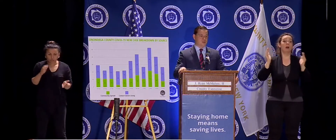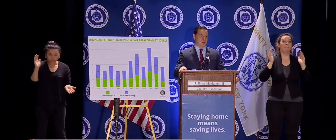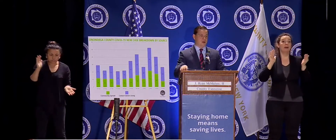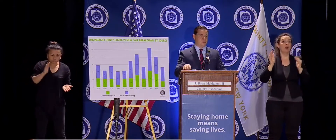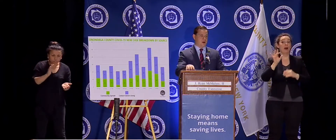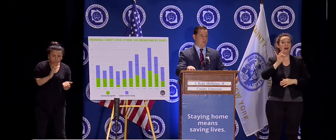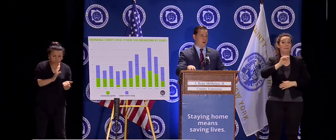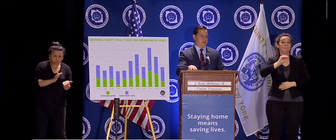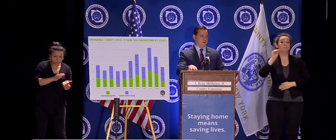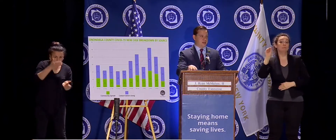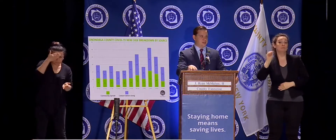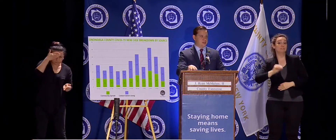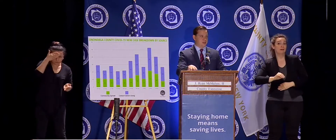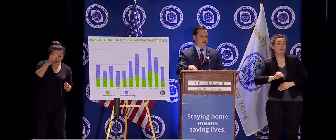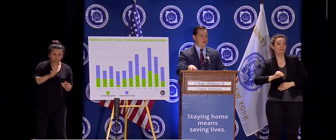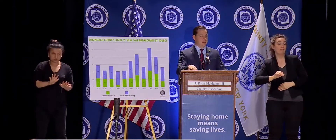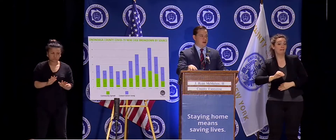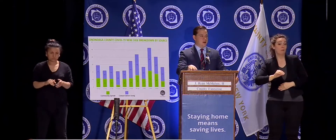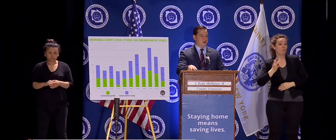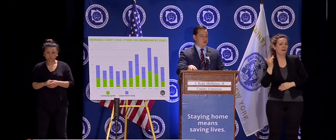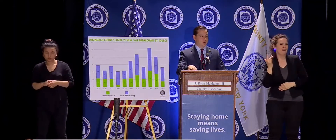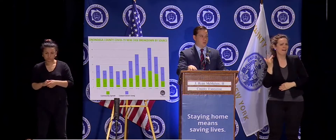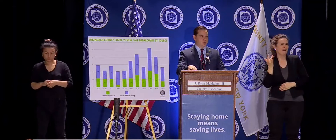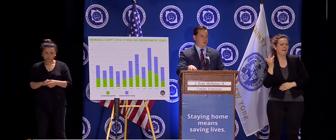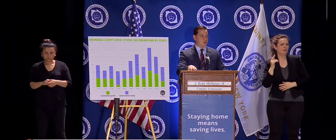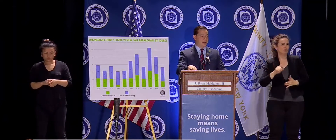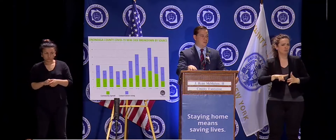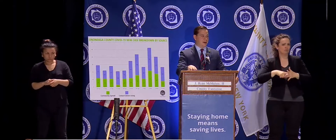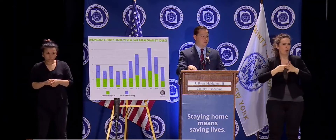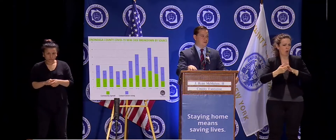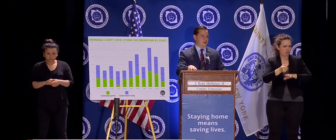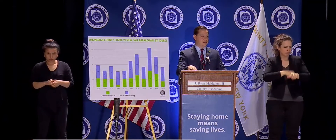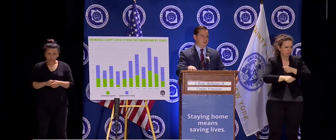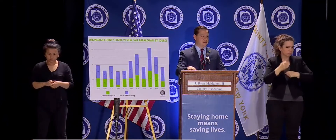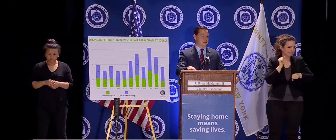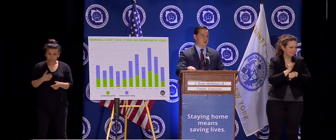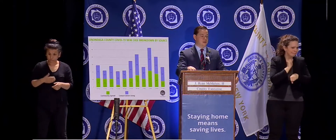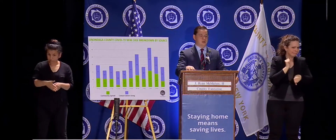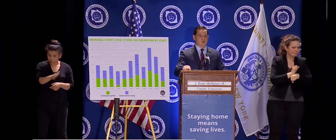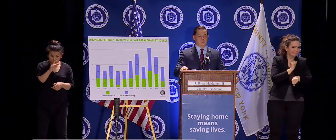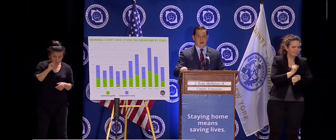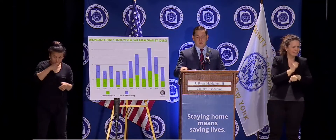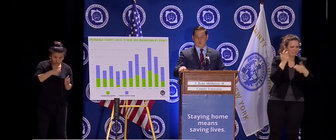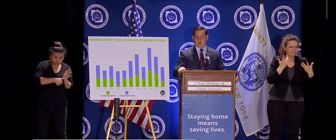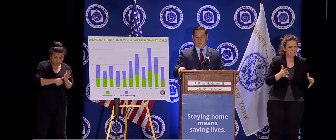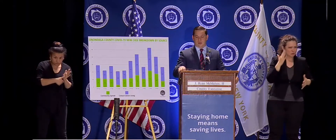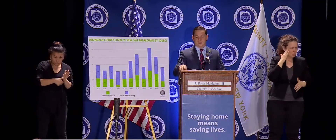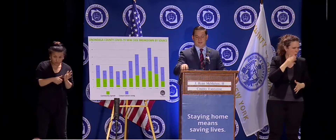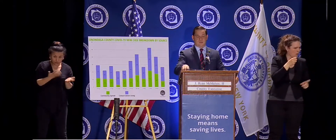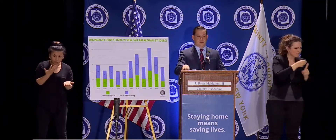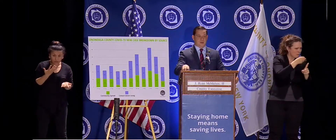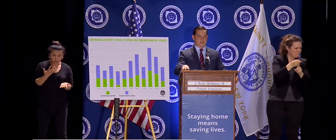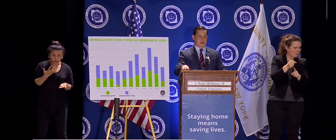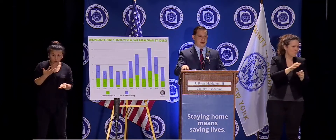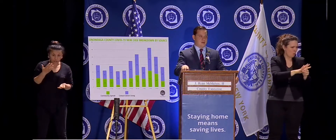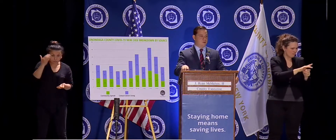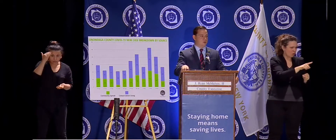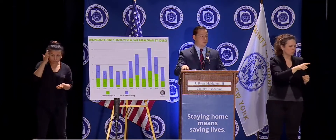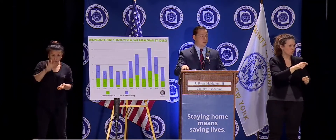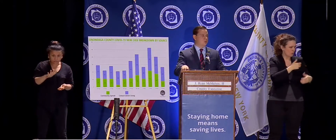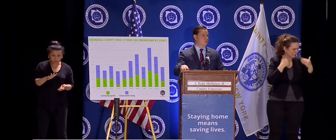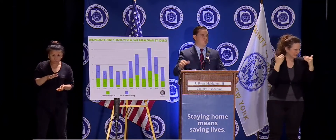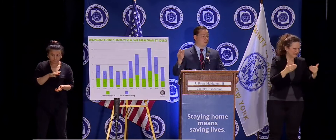we started our proactive testing in areas where we knew we had positive cases. So now we're going into some buildings that